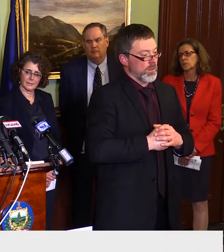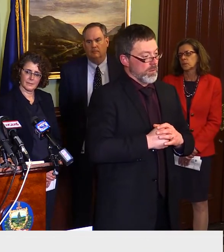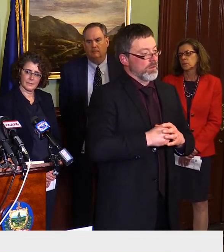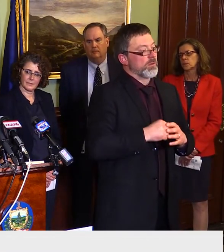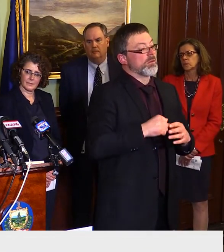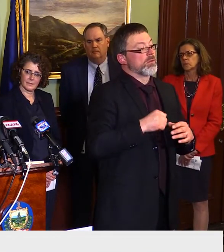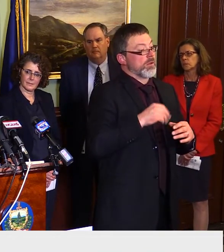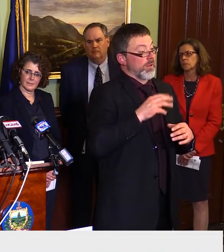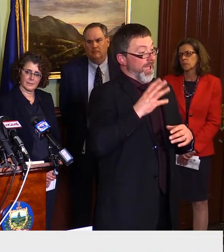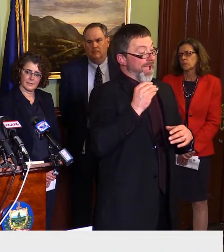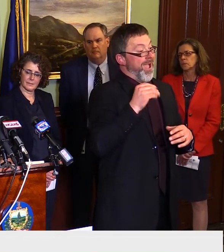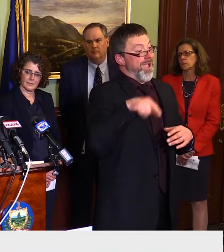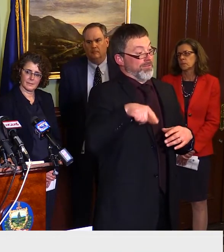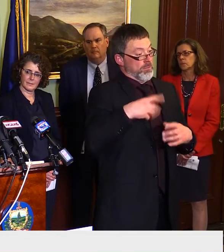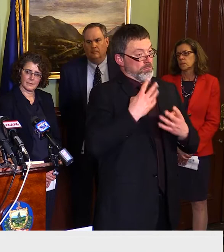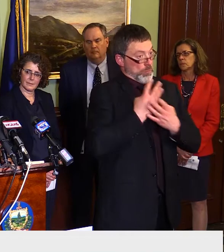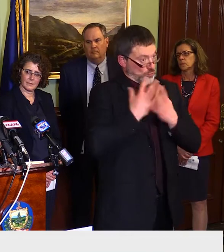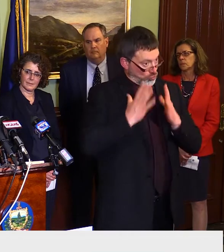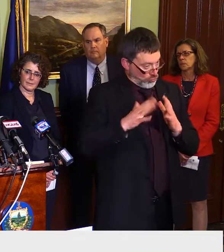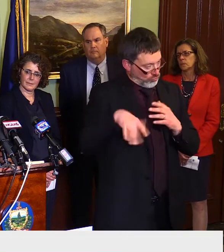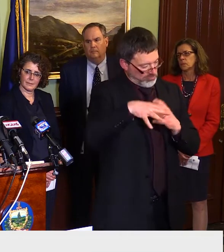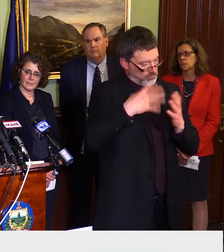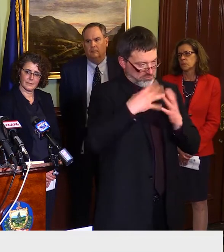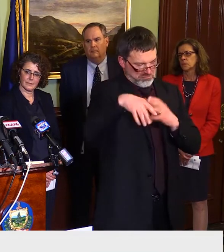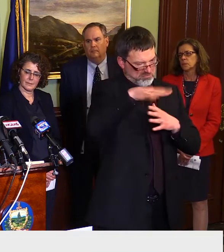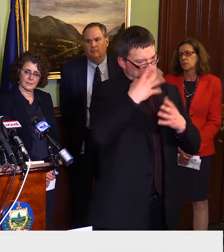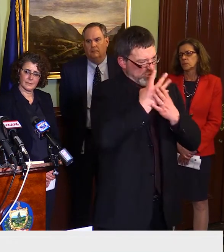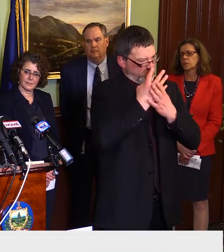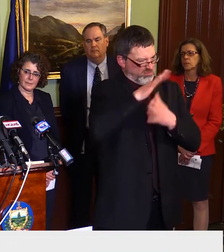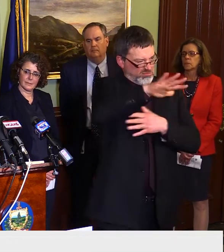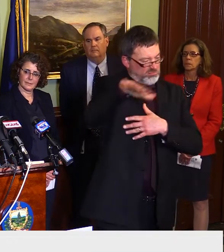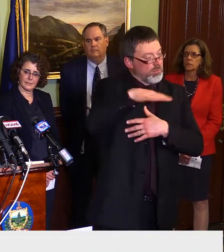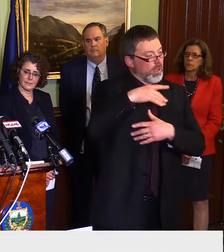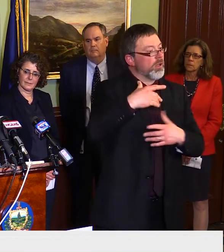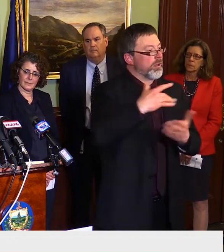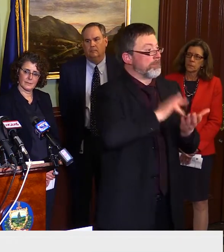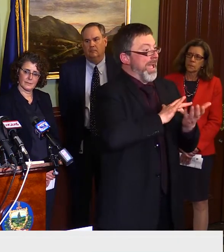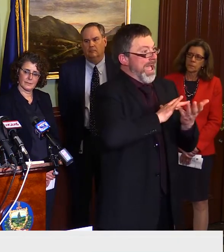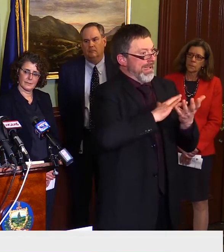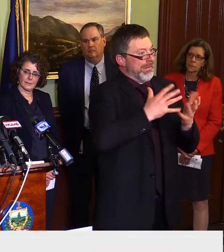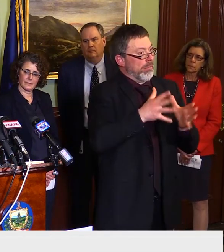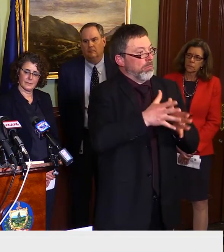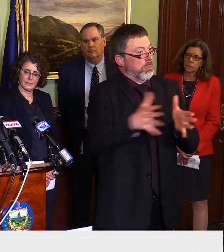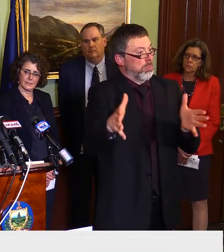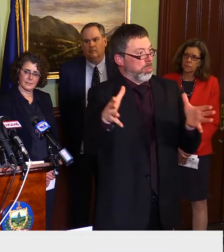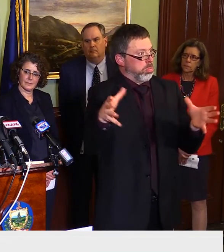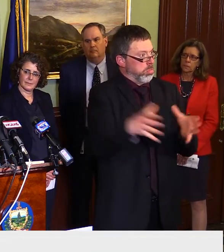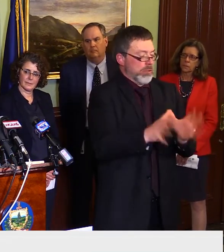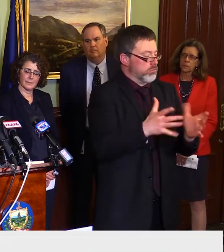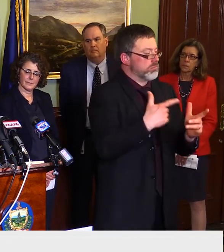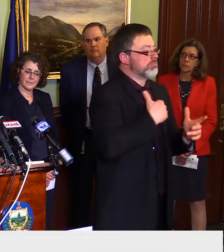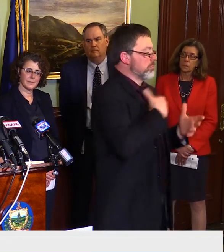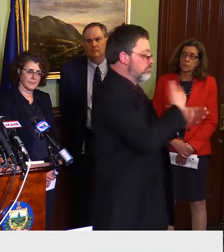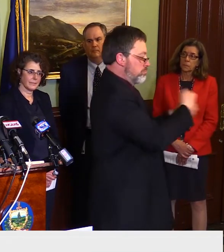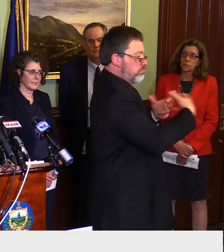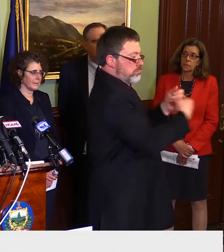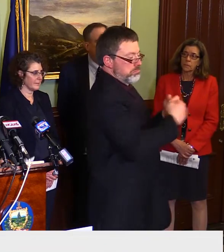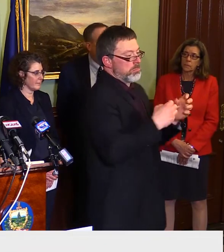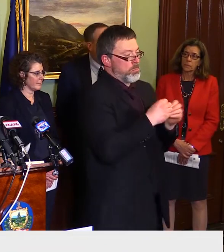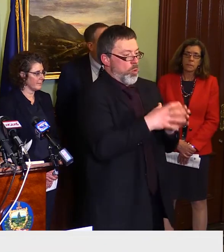calls with the commissioner as well as his superintendents on anything else that we can do as we move